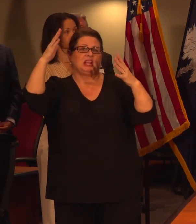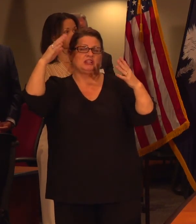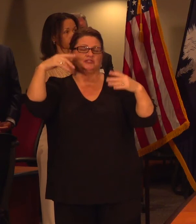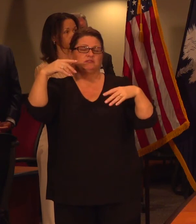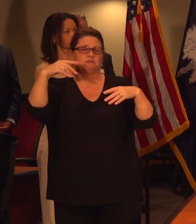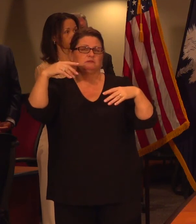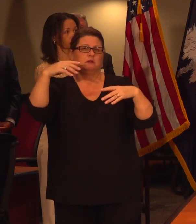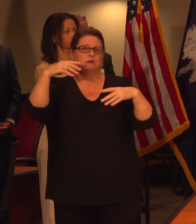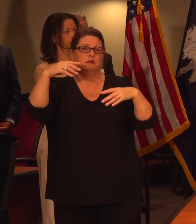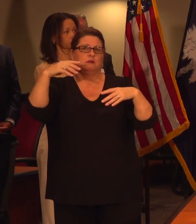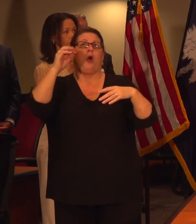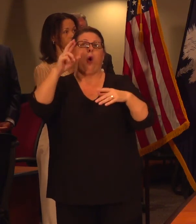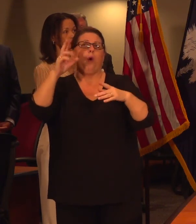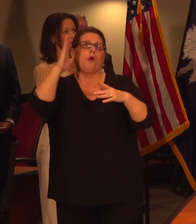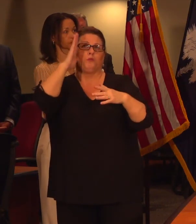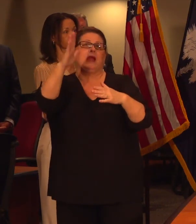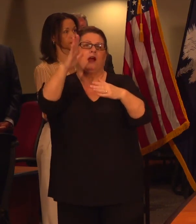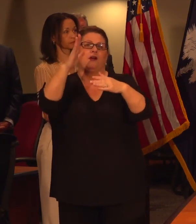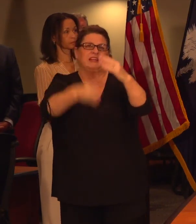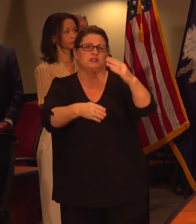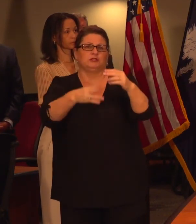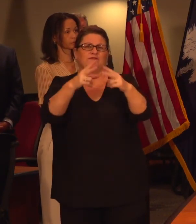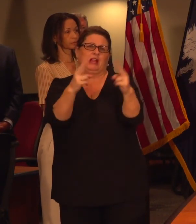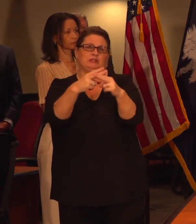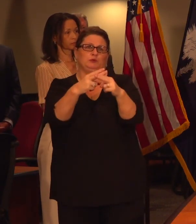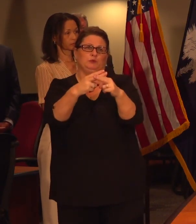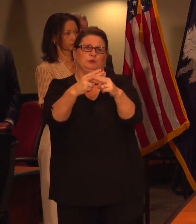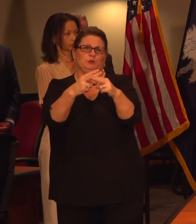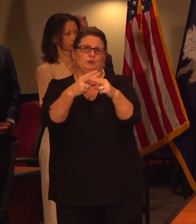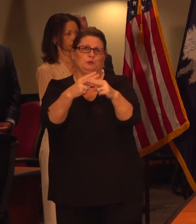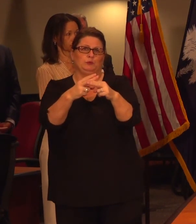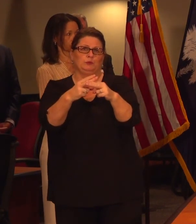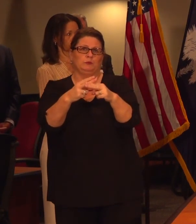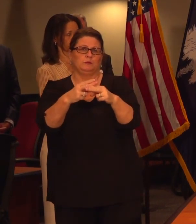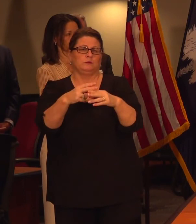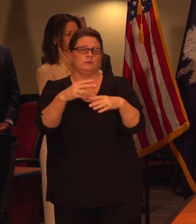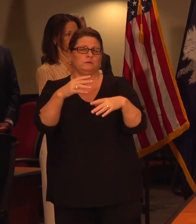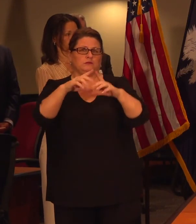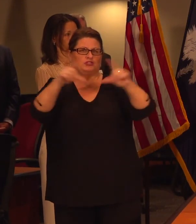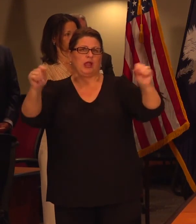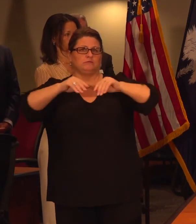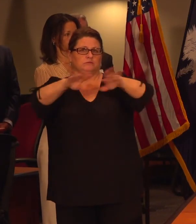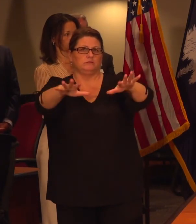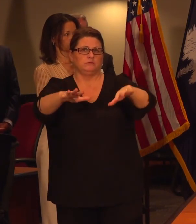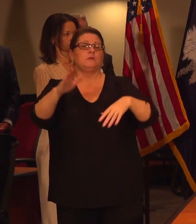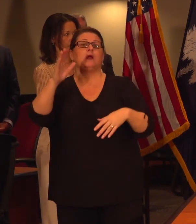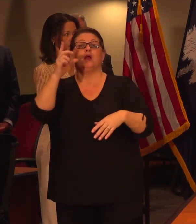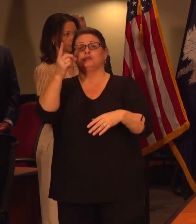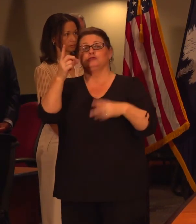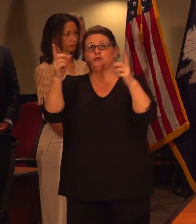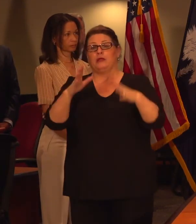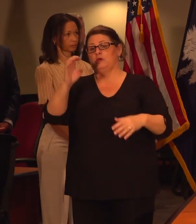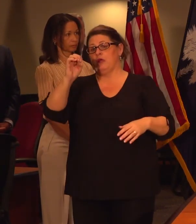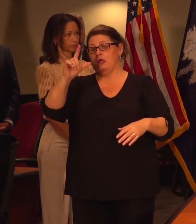they are being and will be very soon. So those checks should start flowing immediately. We were working with Director Elsie, Department